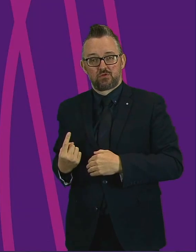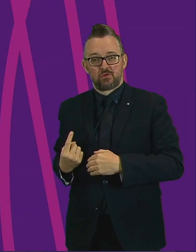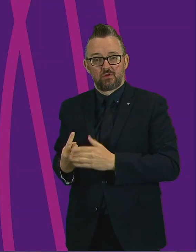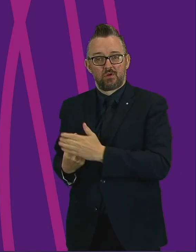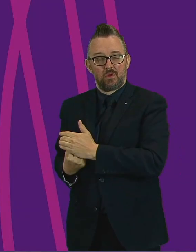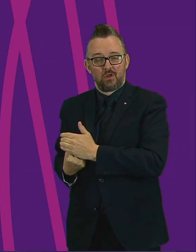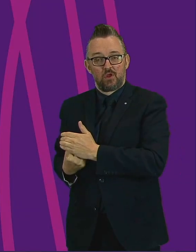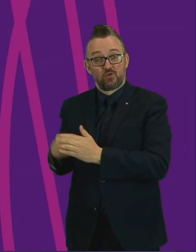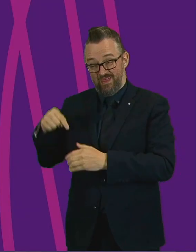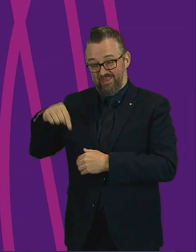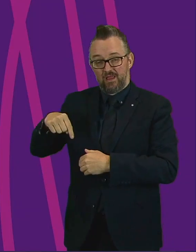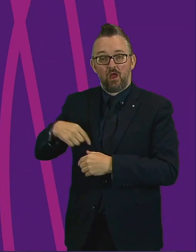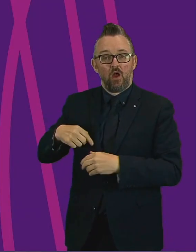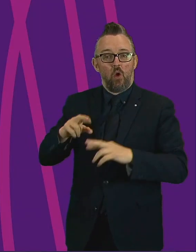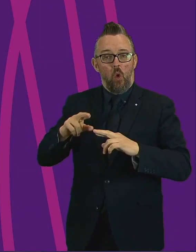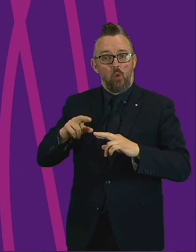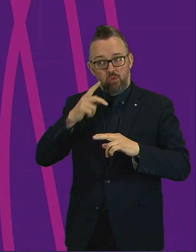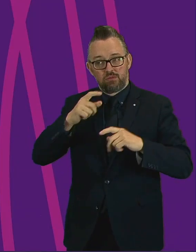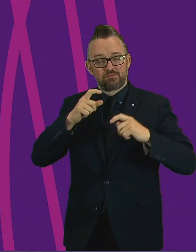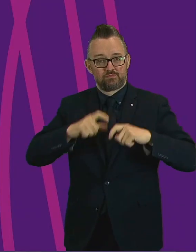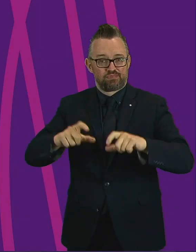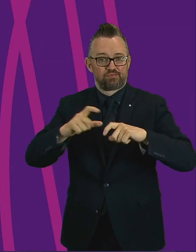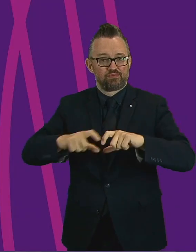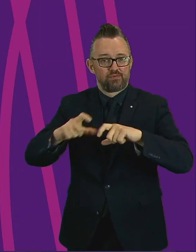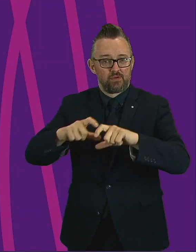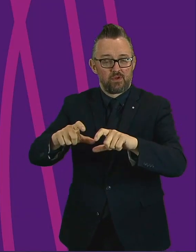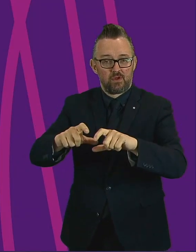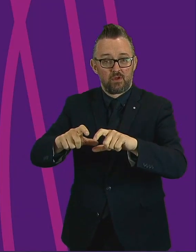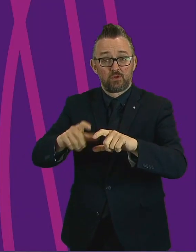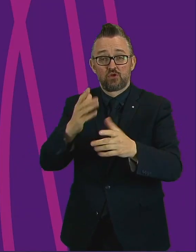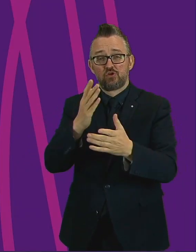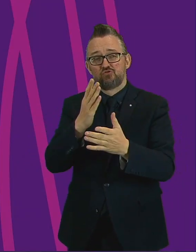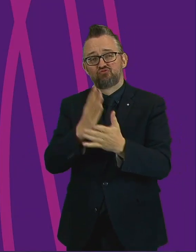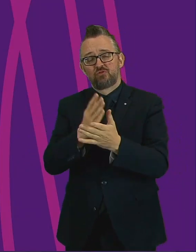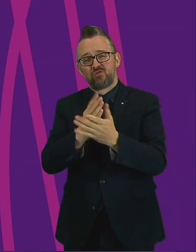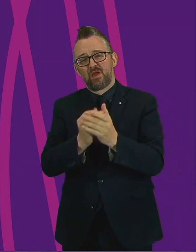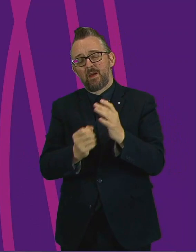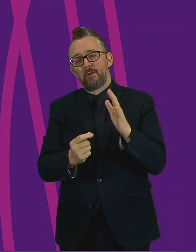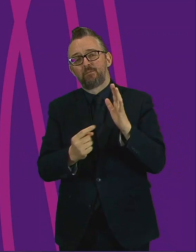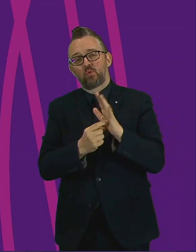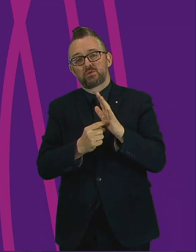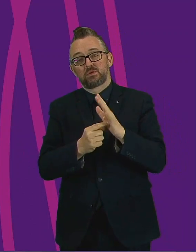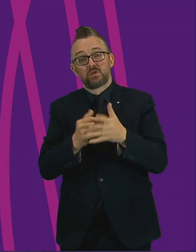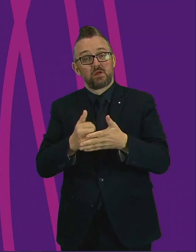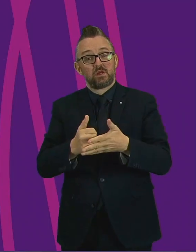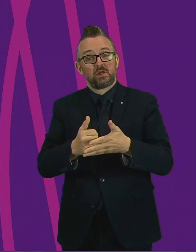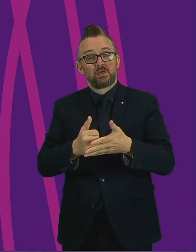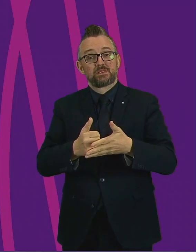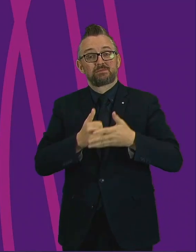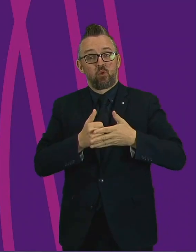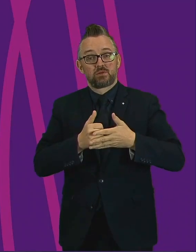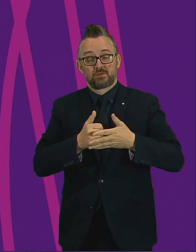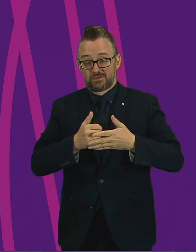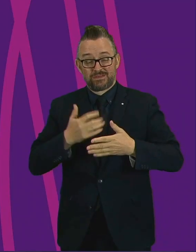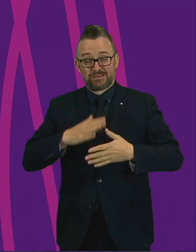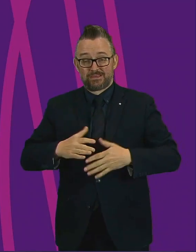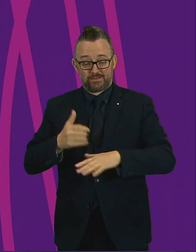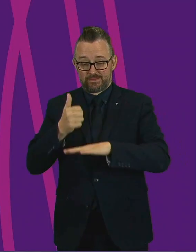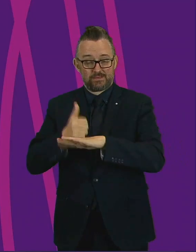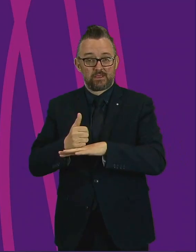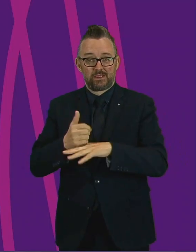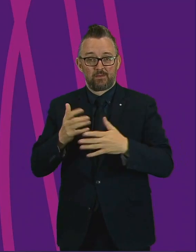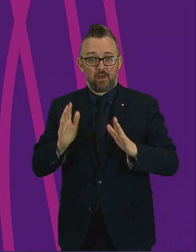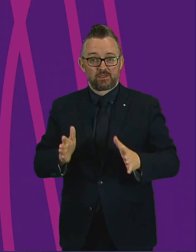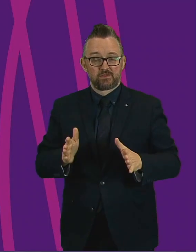that will continue to be the case. But it is vital, and we've always recognised that the support has to be in place. That support will come in a